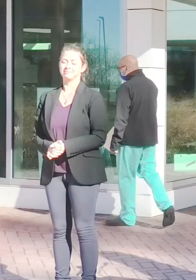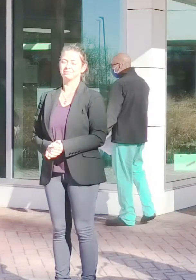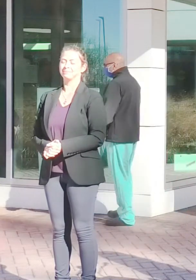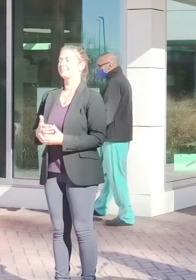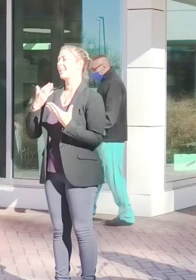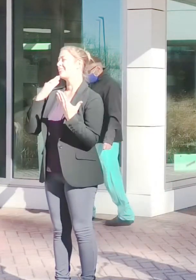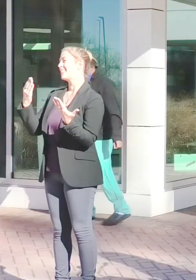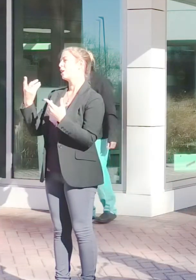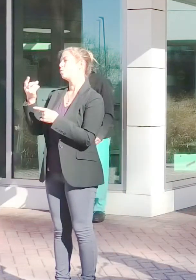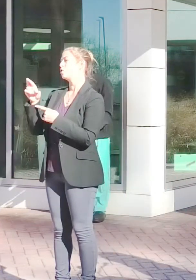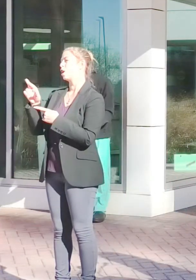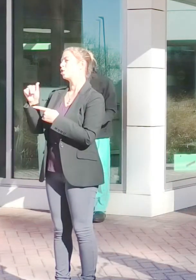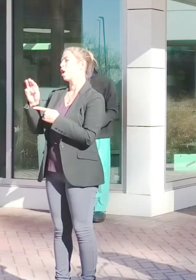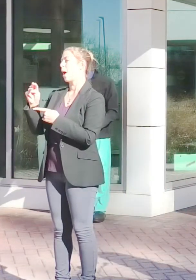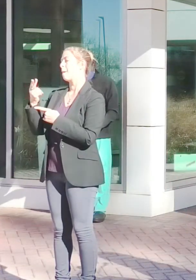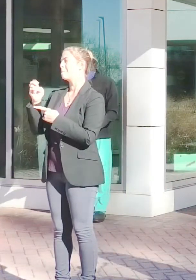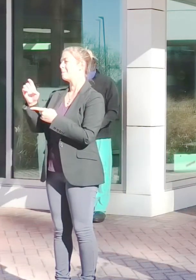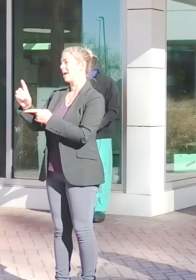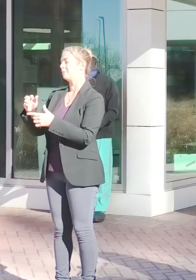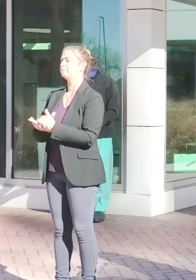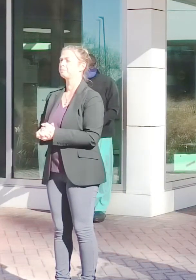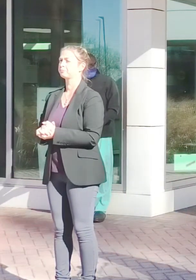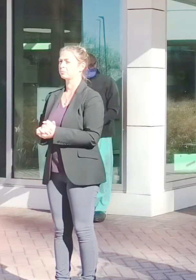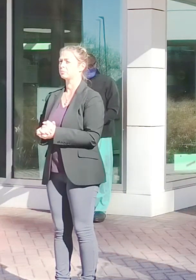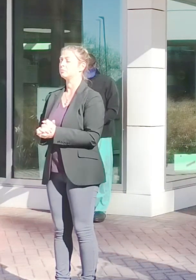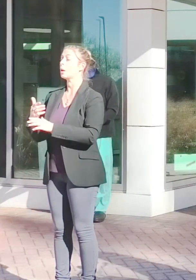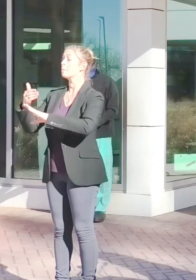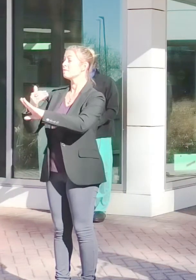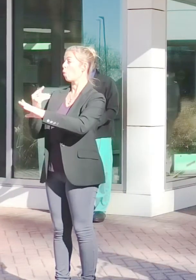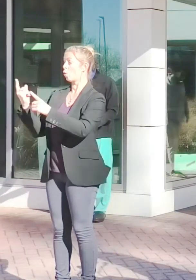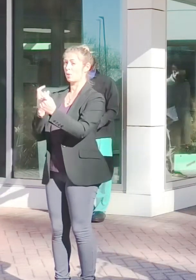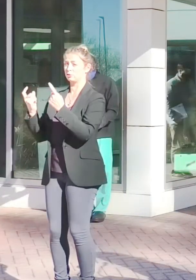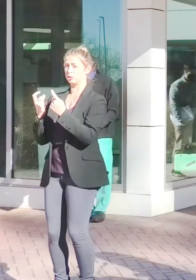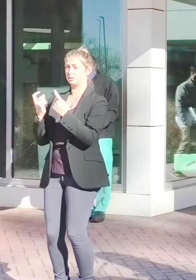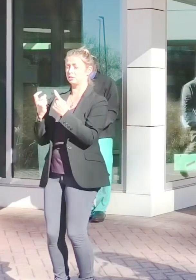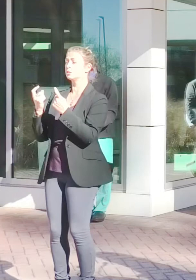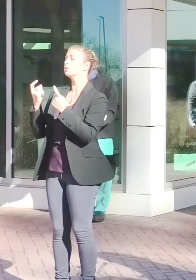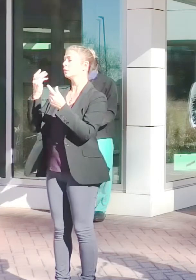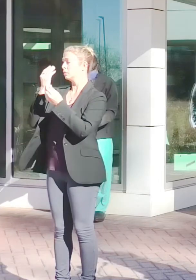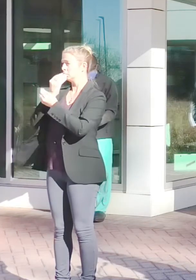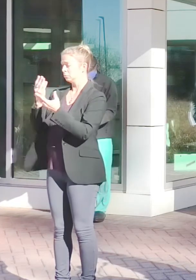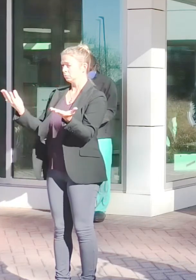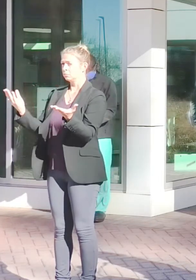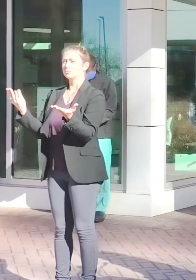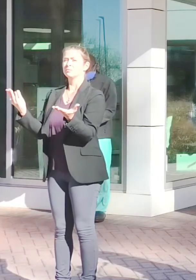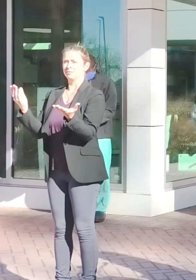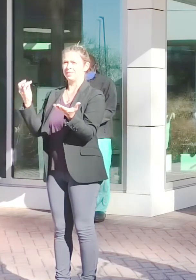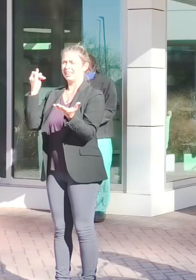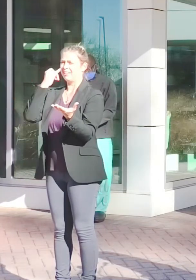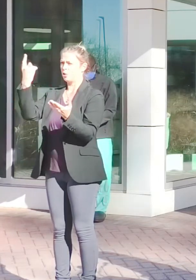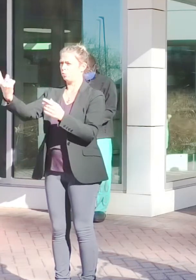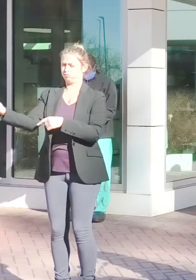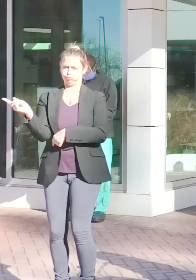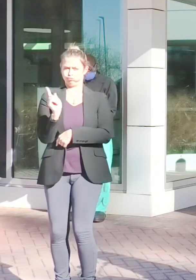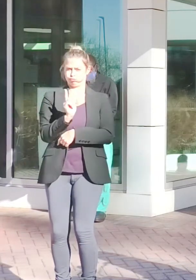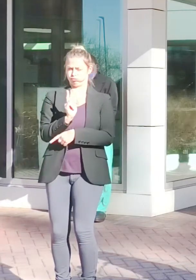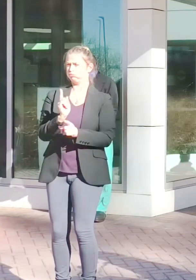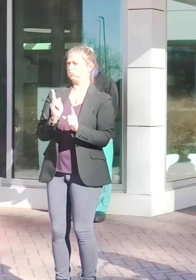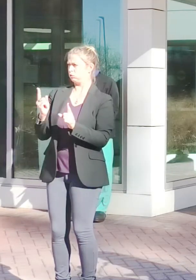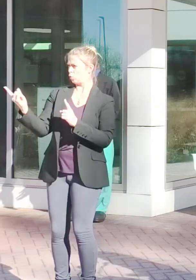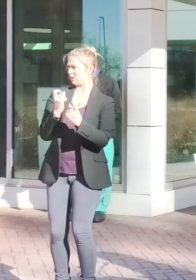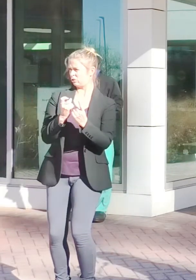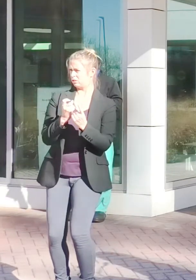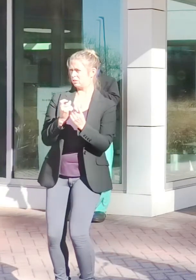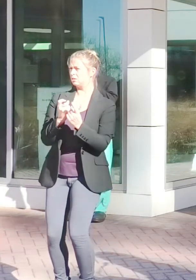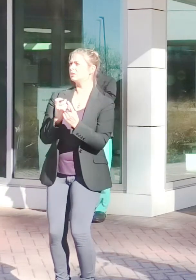Thank you, Dr. Ahmed. Before we take questions, I just want to say to those who approach the podium, please repeat the question for